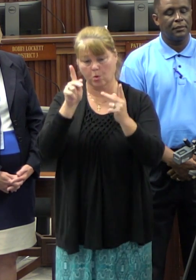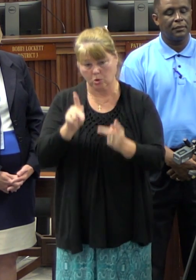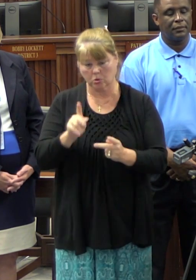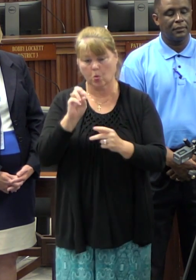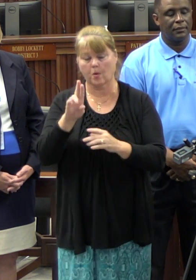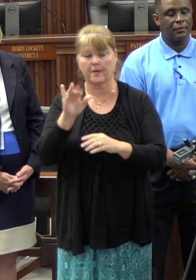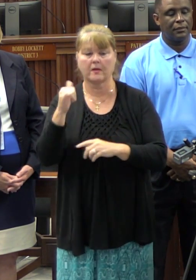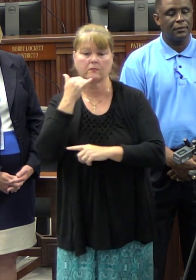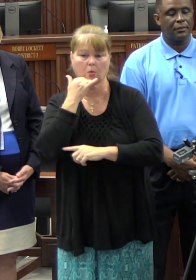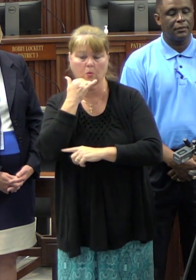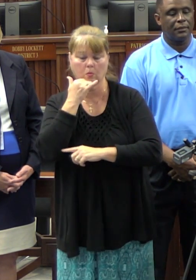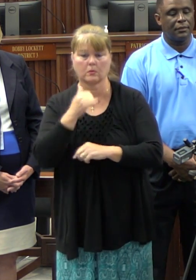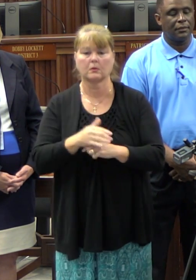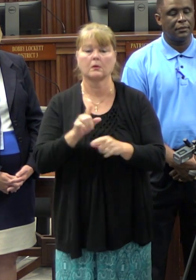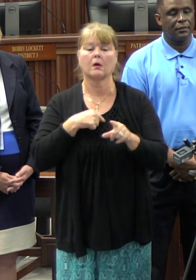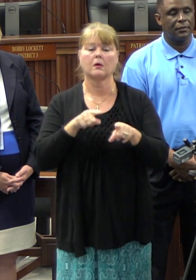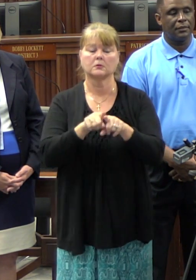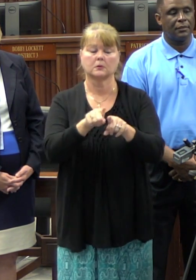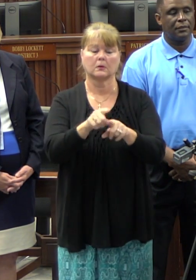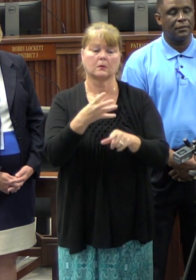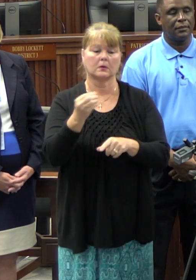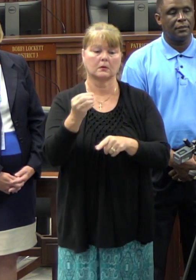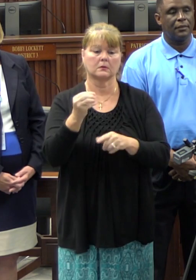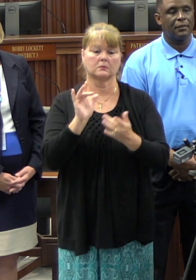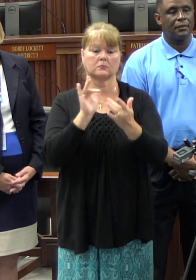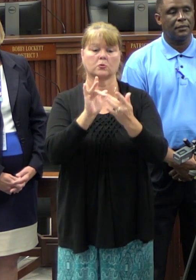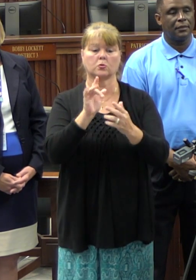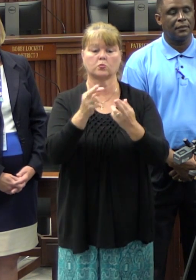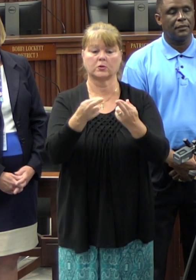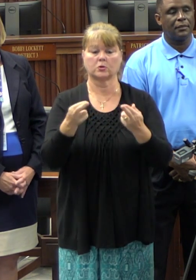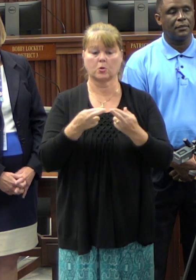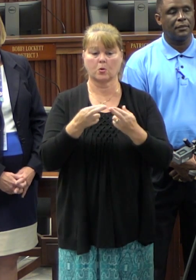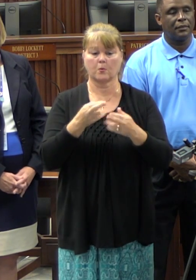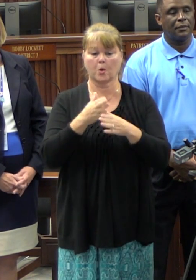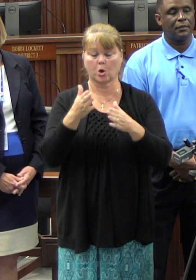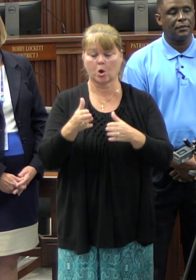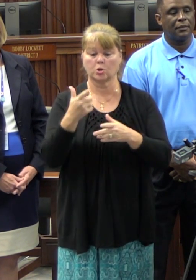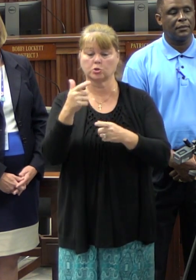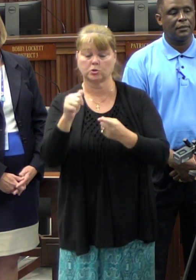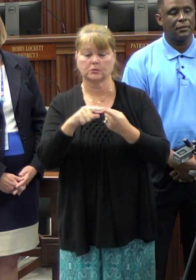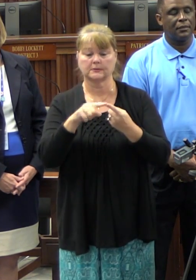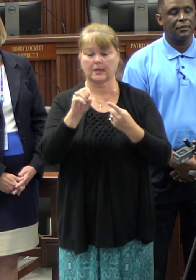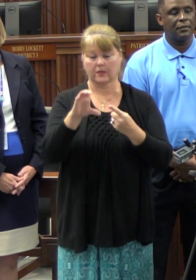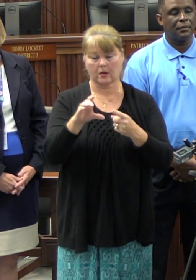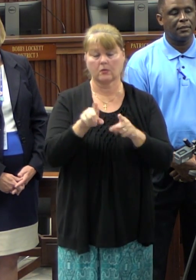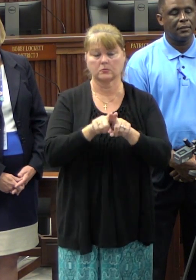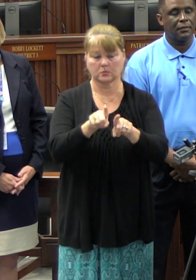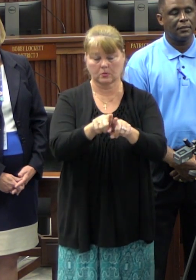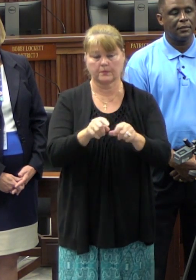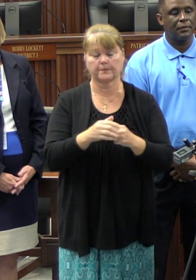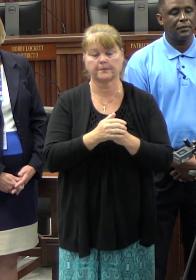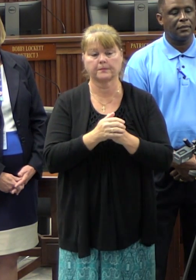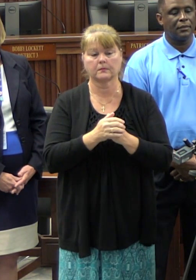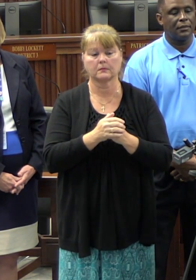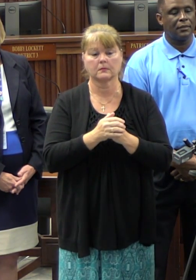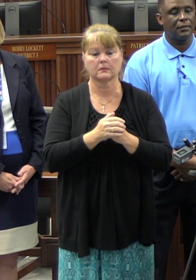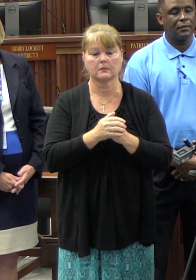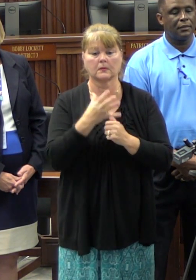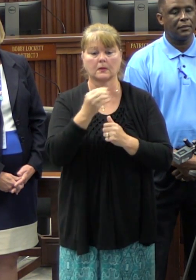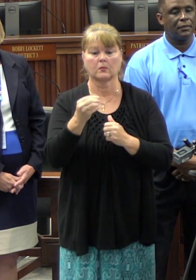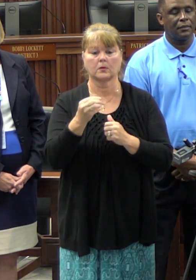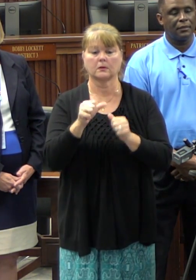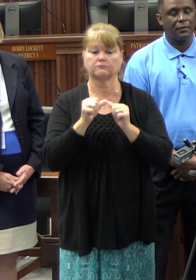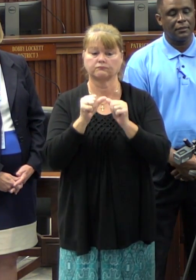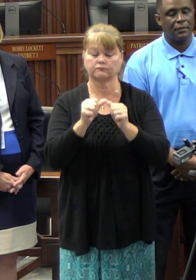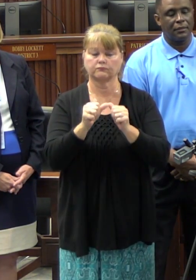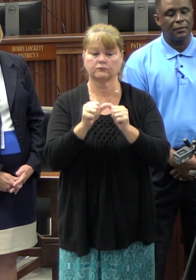person or by phone. We've also reached out to our regional partners, not only in Georgia, but also in South Carolina. We've been in constant